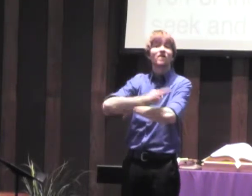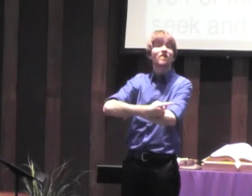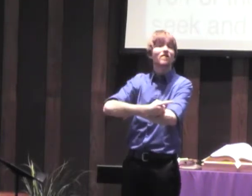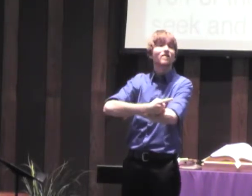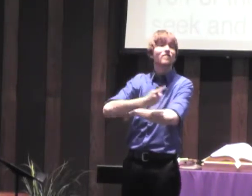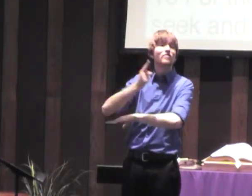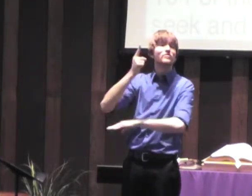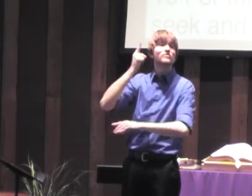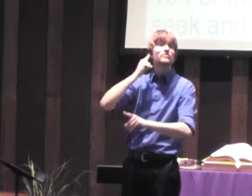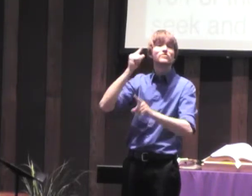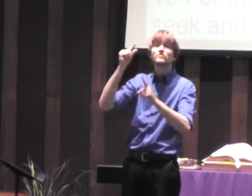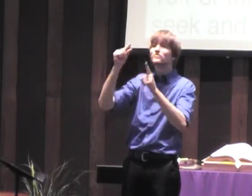Until one day,